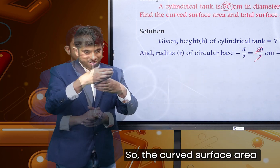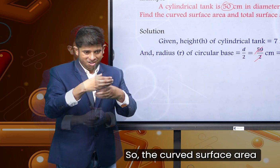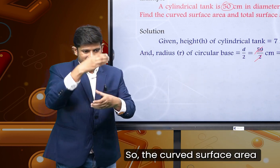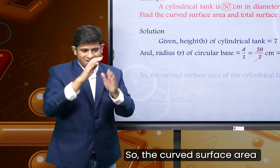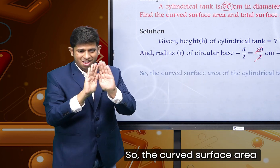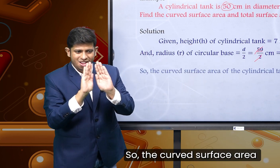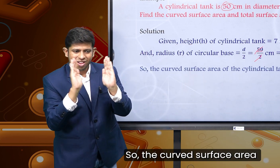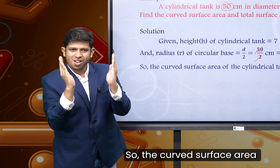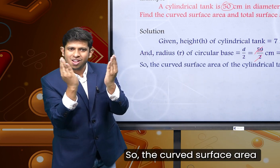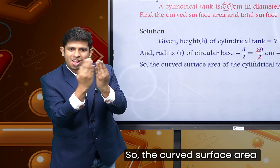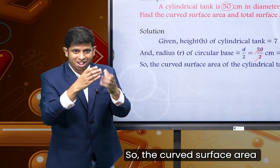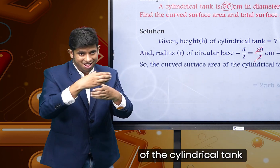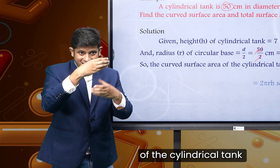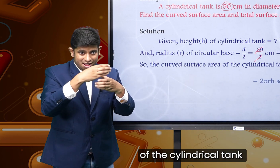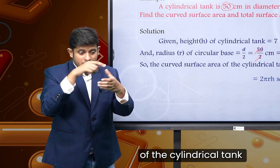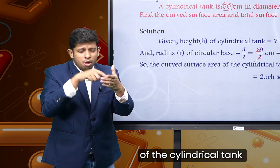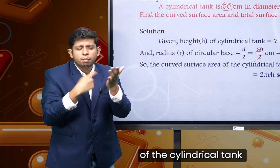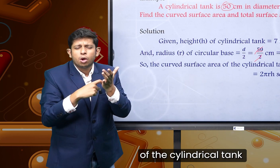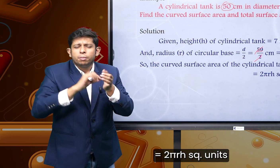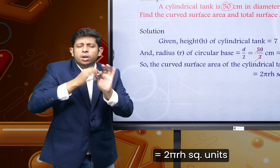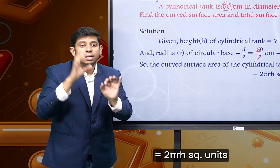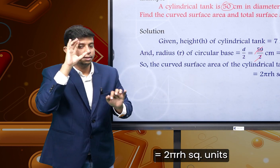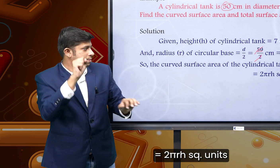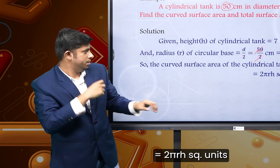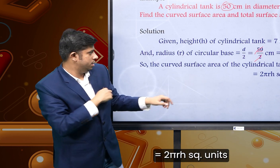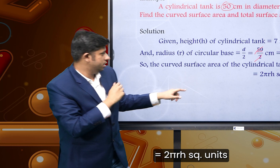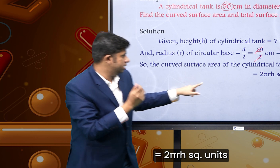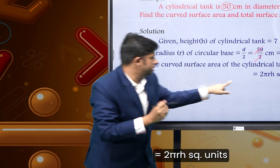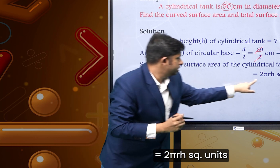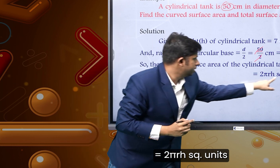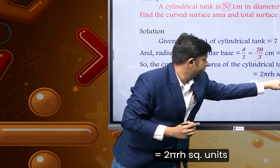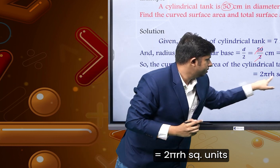So, the curved surface area of cylindrical tank is equal to 2 pi r h square